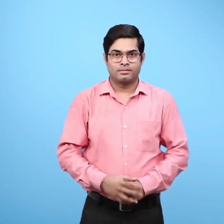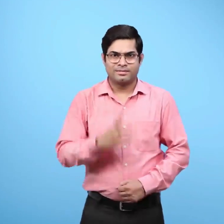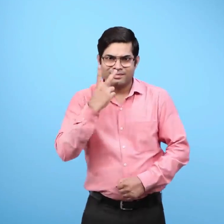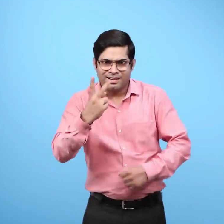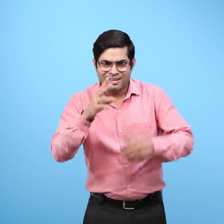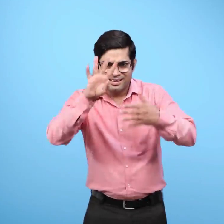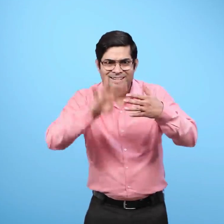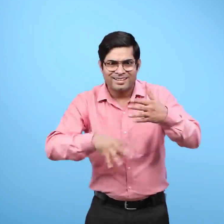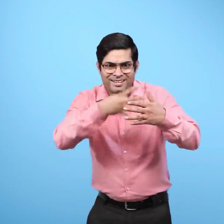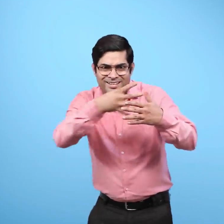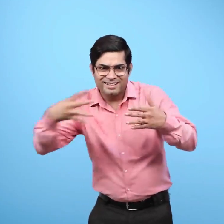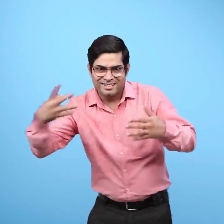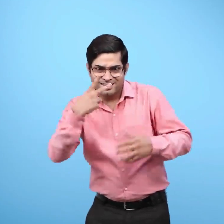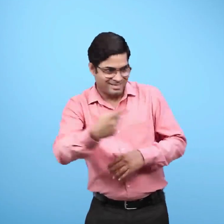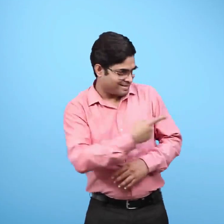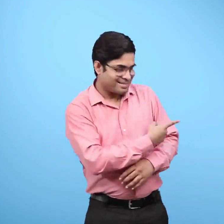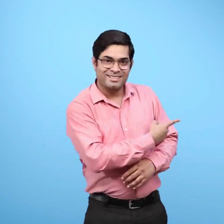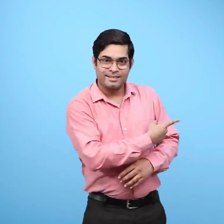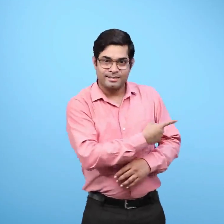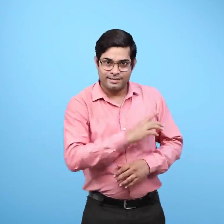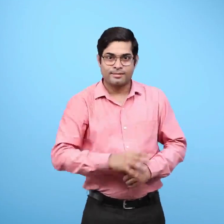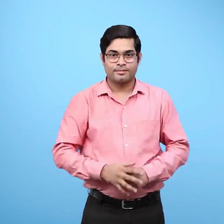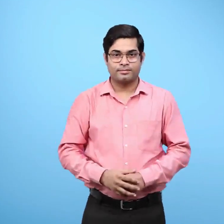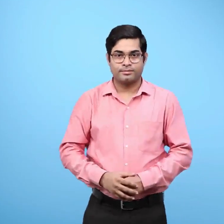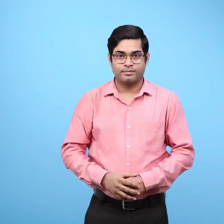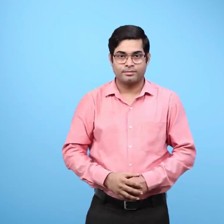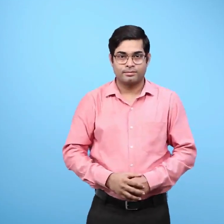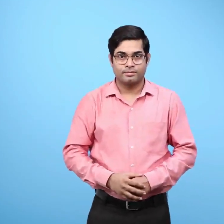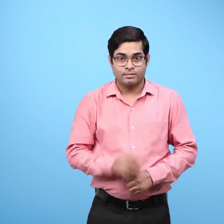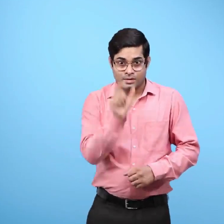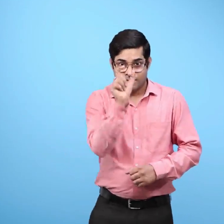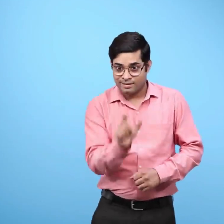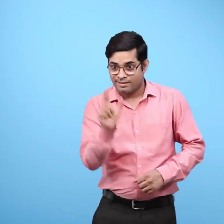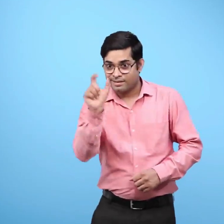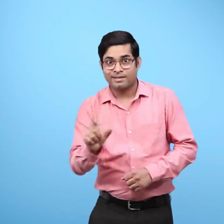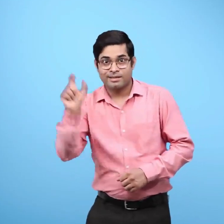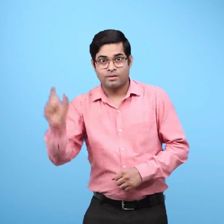We have a table below this with 4 columns and 3 rows.